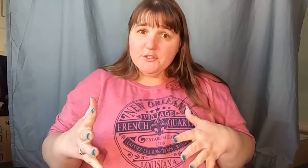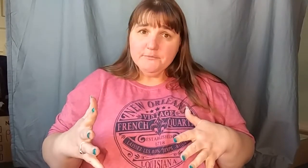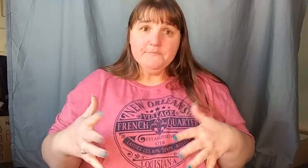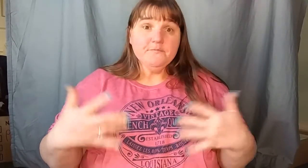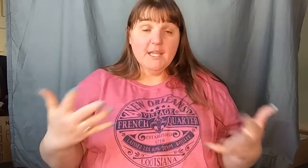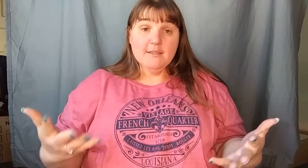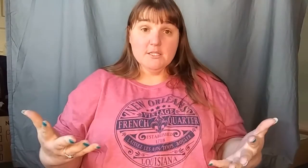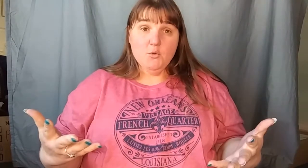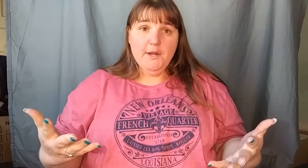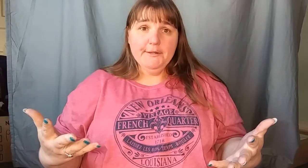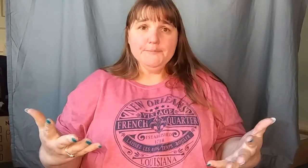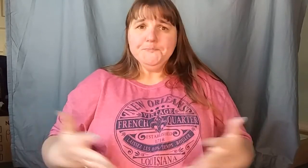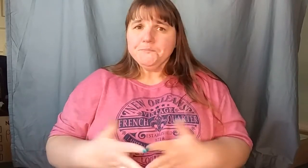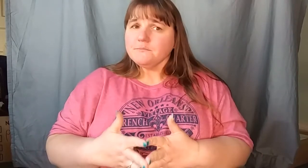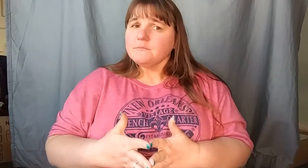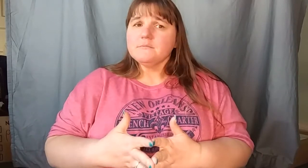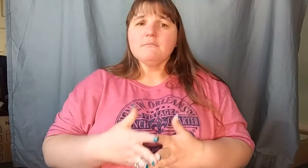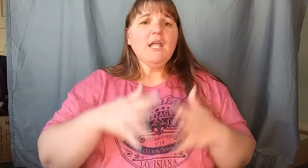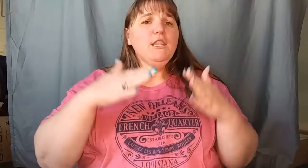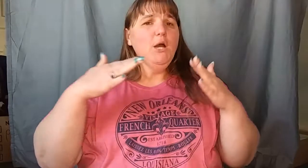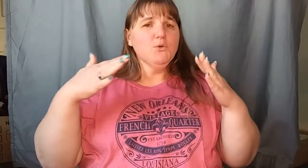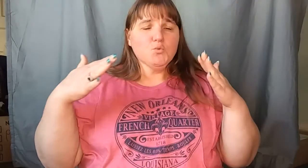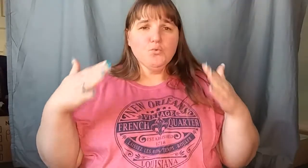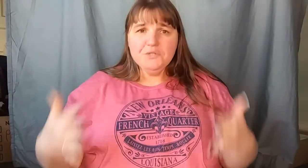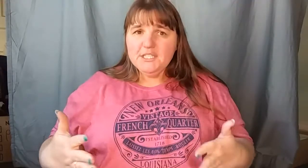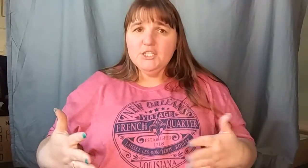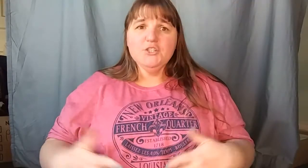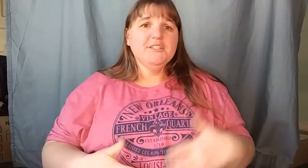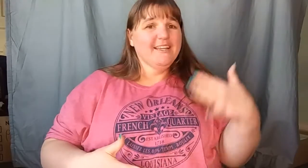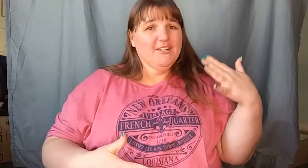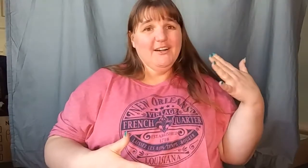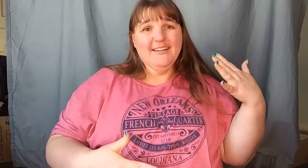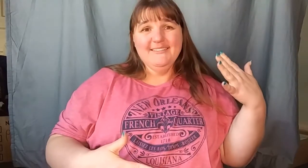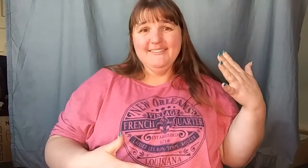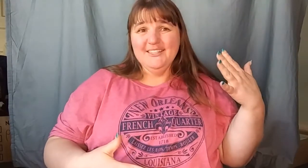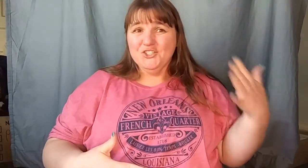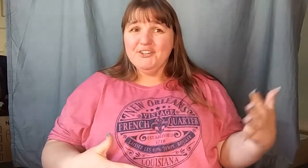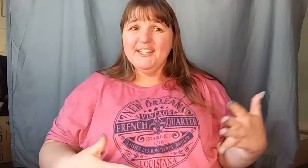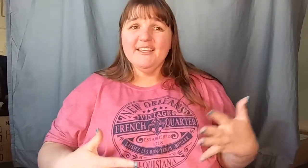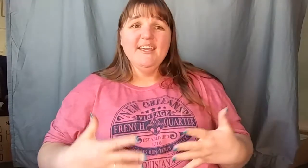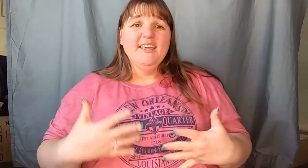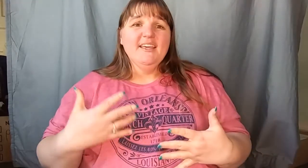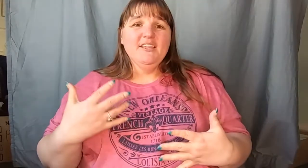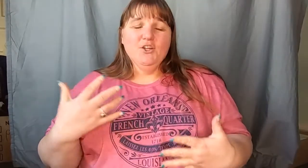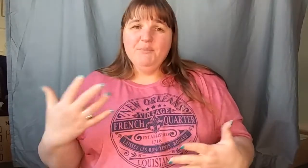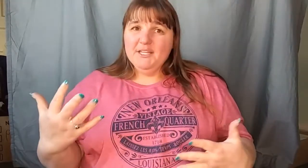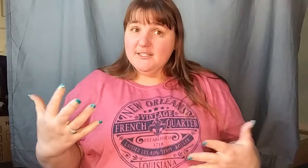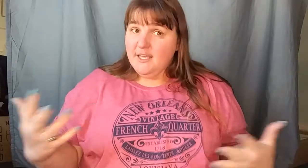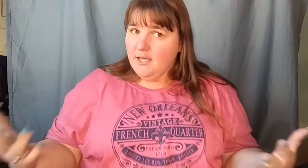at this aquarium. That was really good. I got a drink, you know, because, hey,